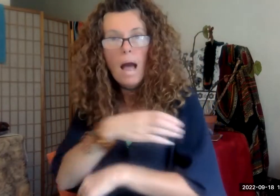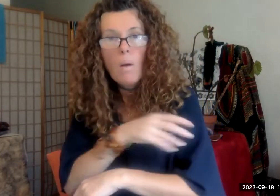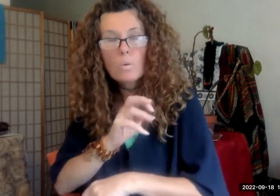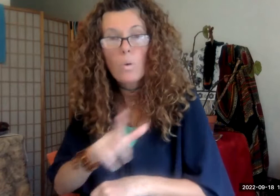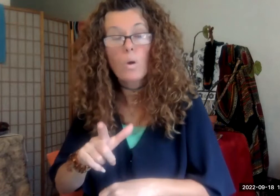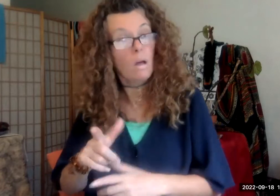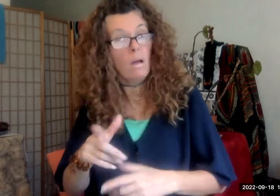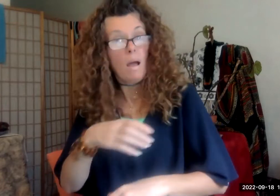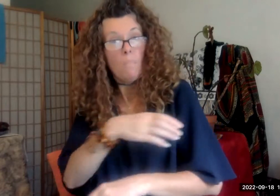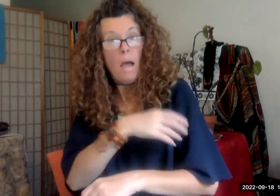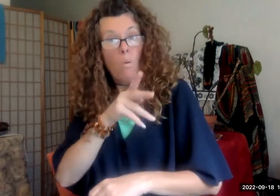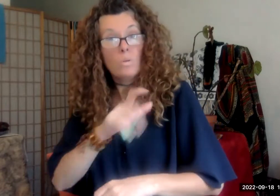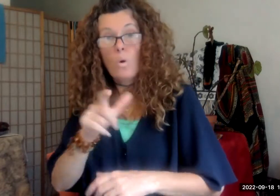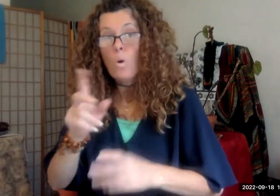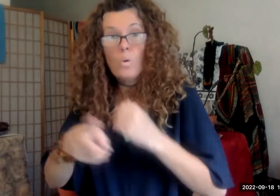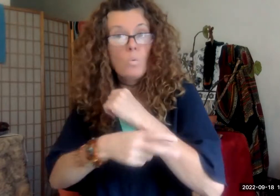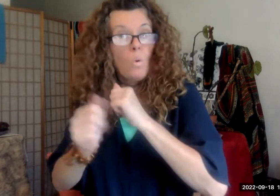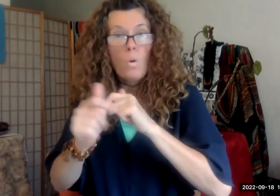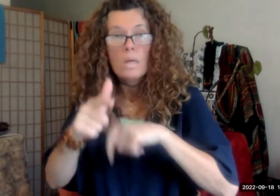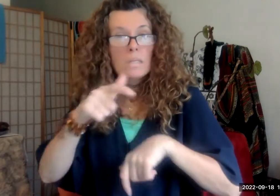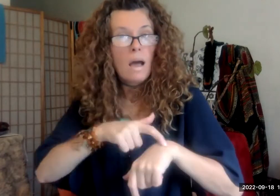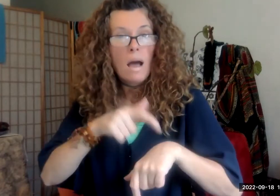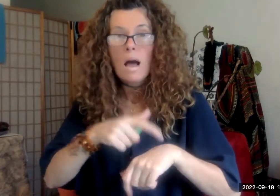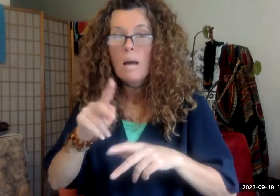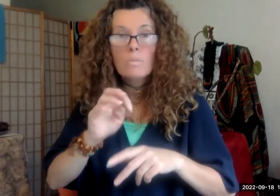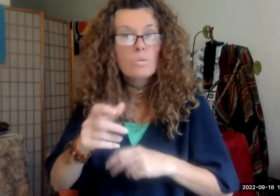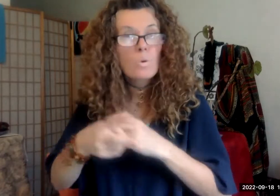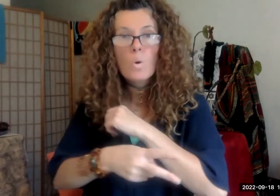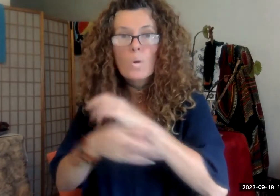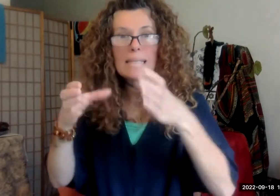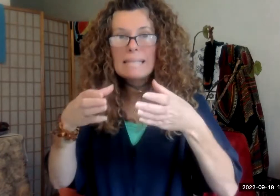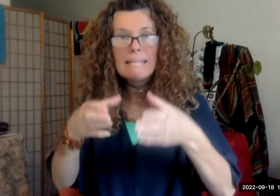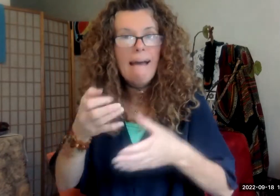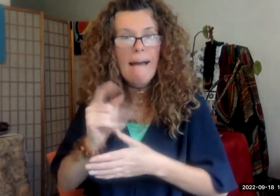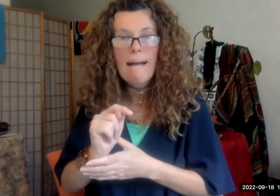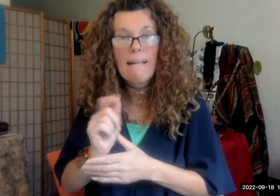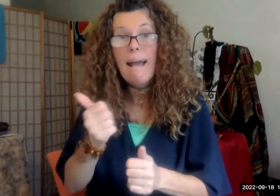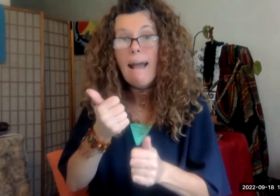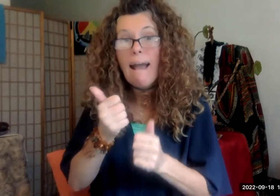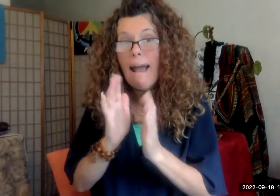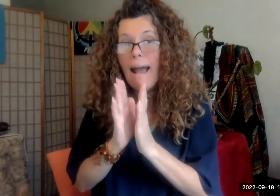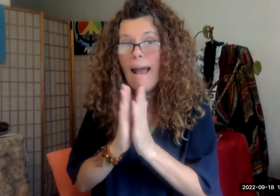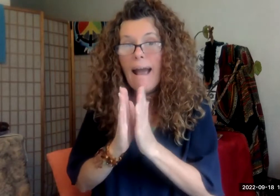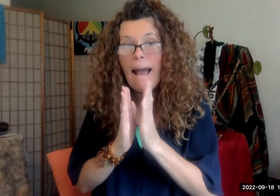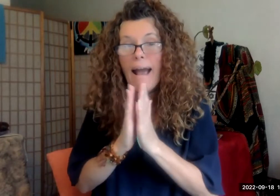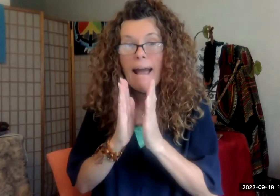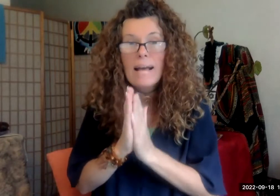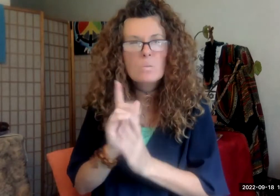power tools are stolen all the time. Tool sets. You ask anybody in Texas who is a tradesman